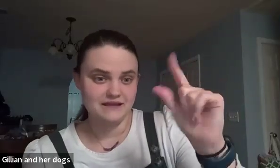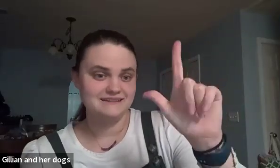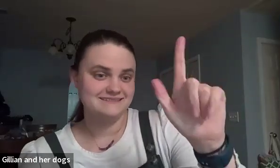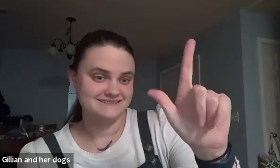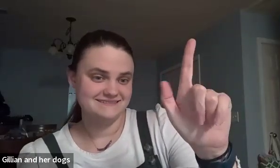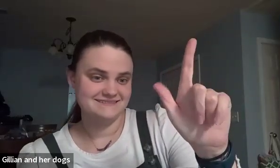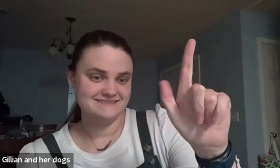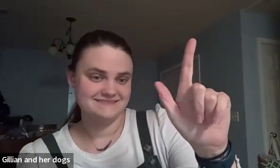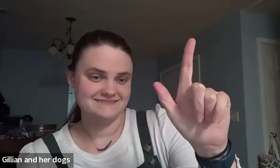21,